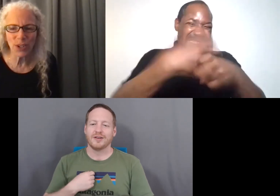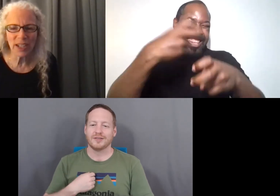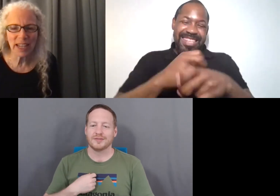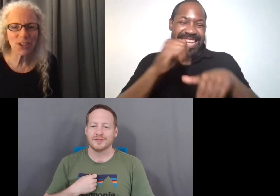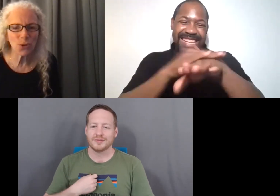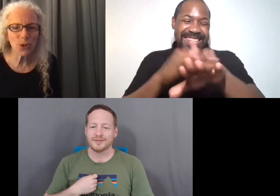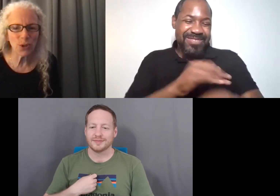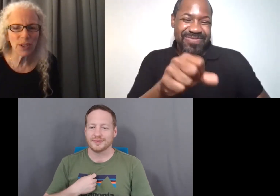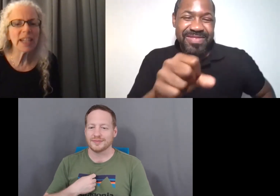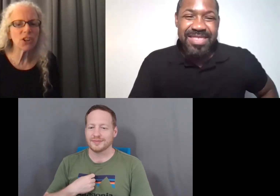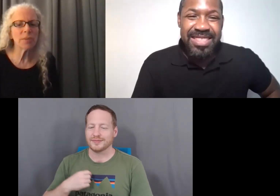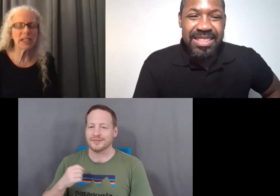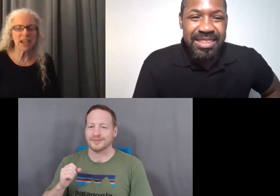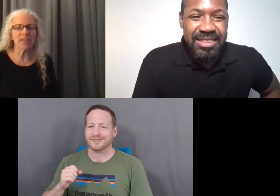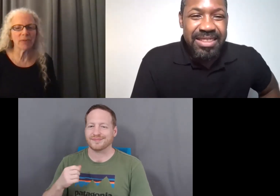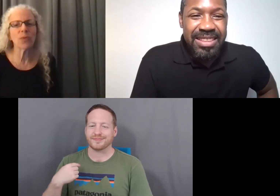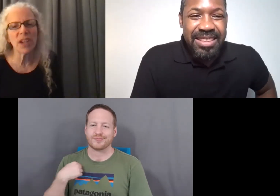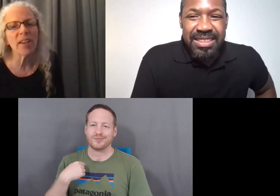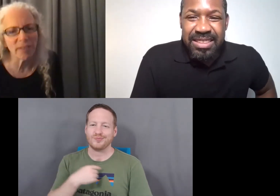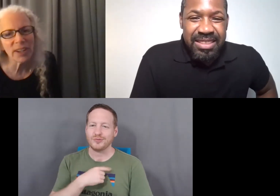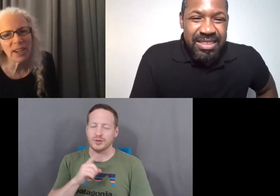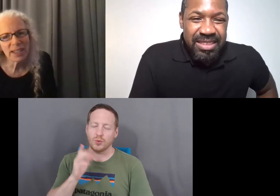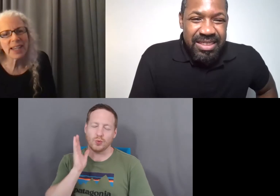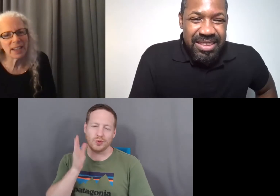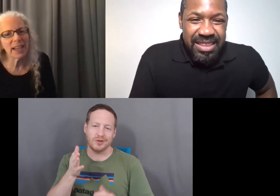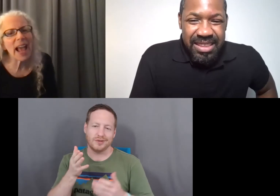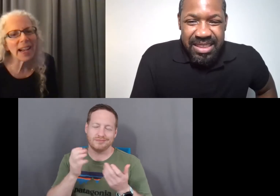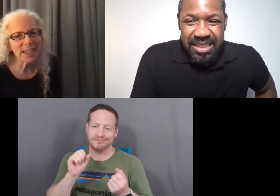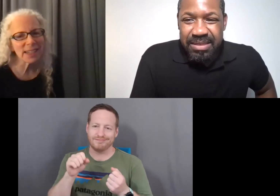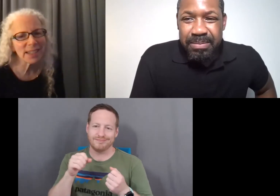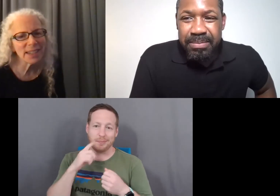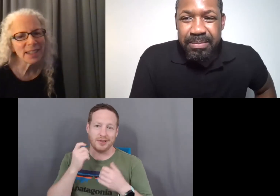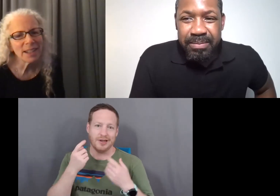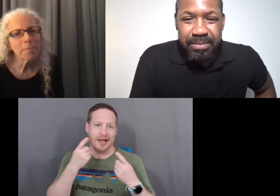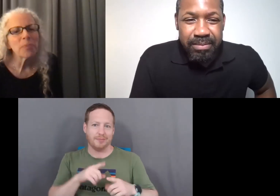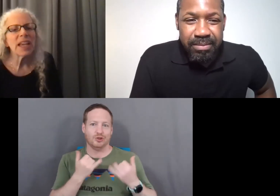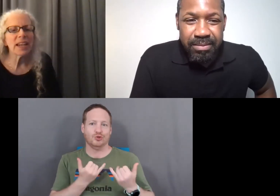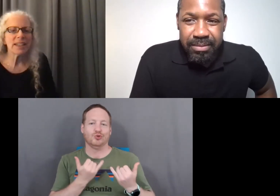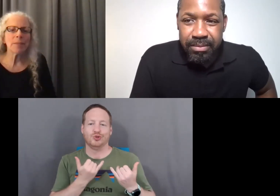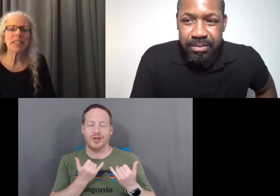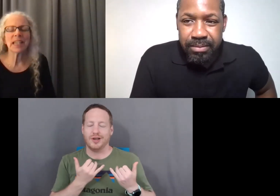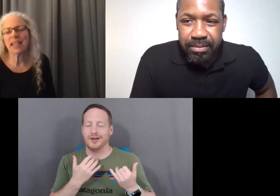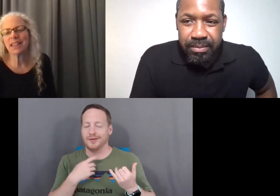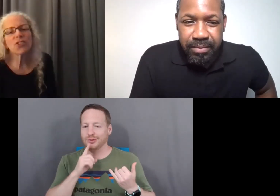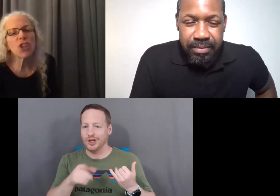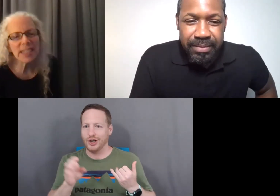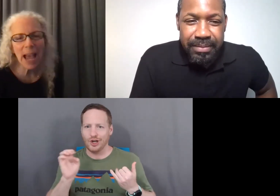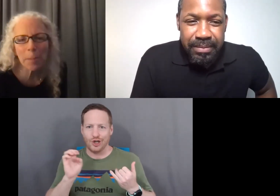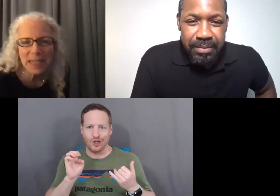That is true. That's going to be a tough sell on access. And Tim is saying this just happened